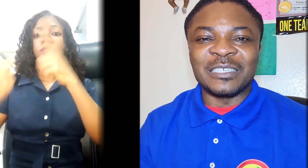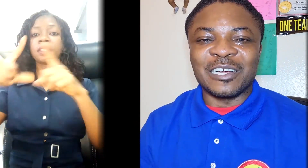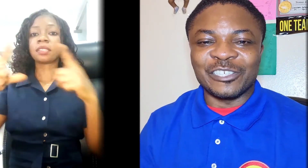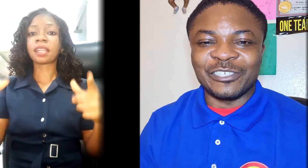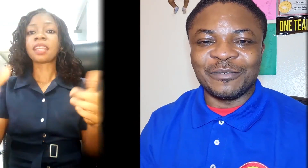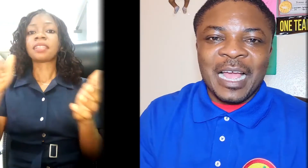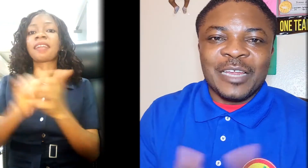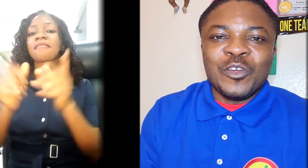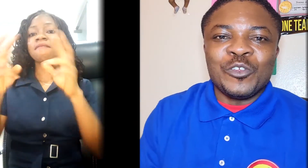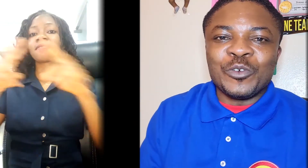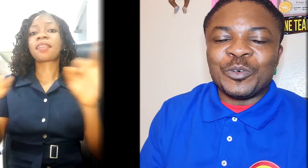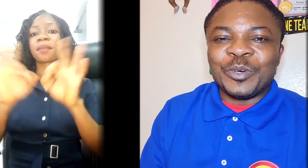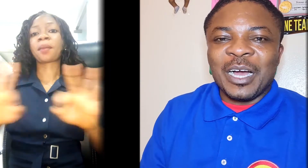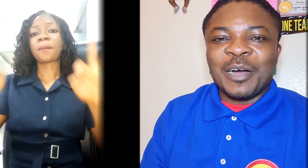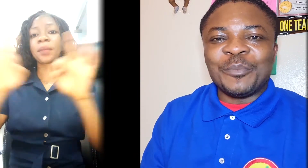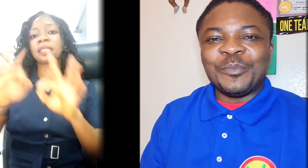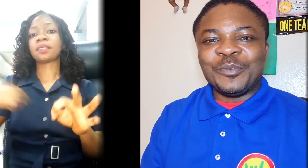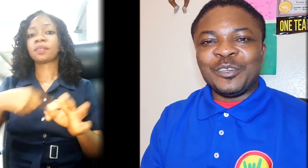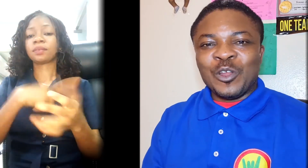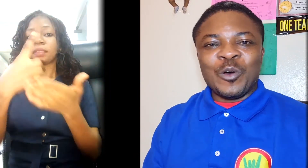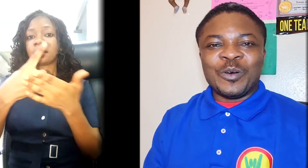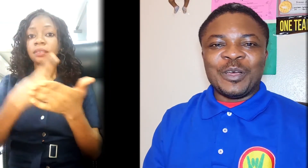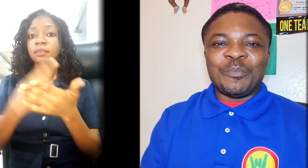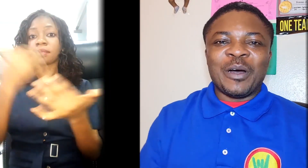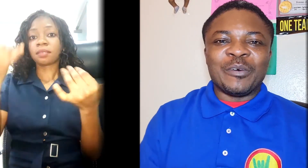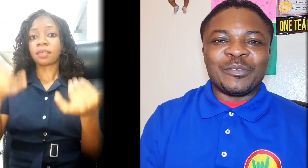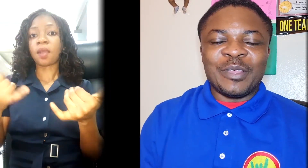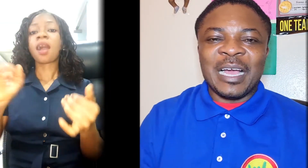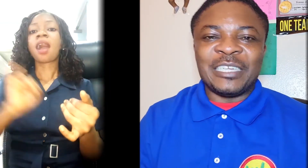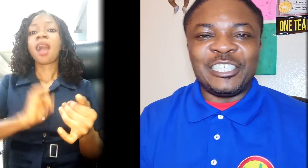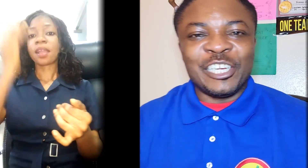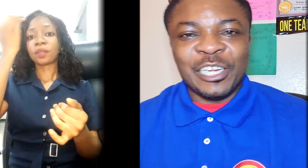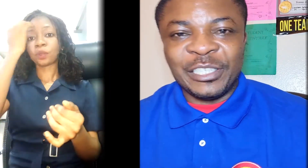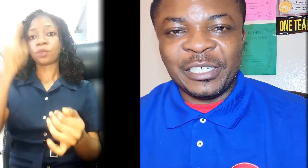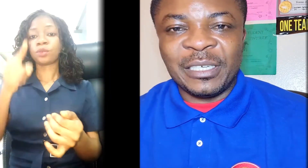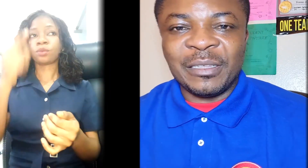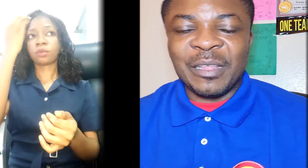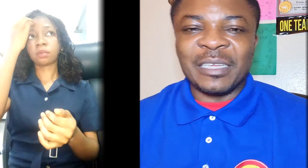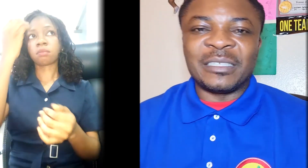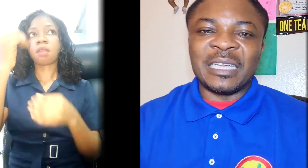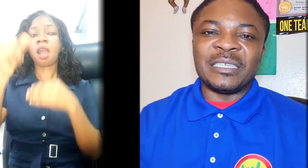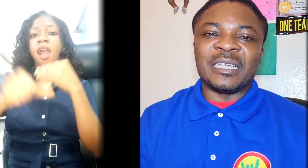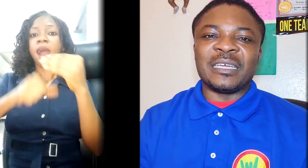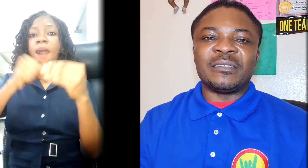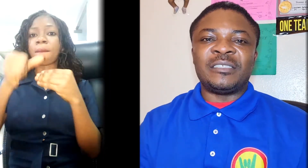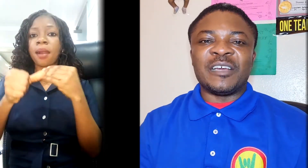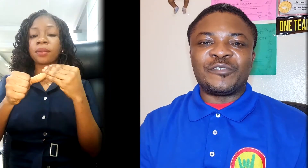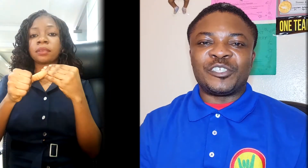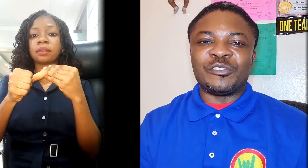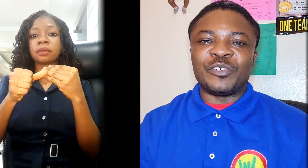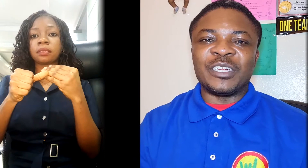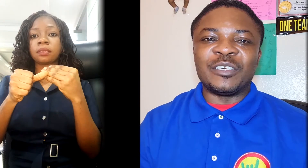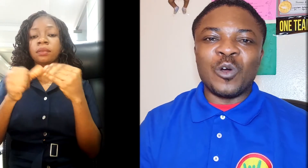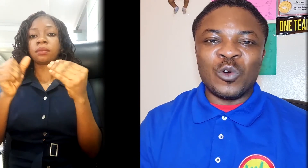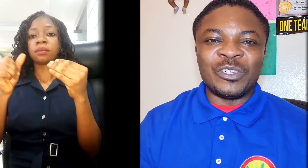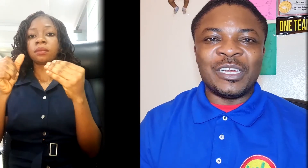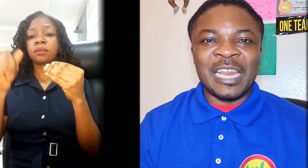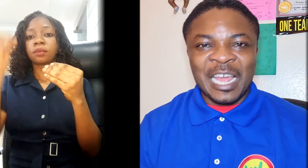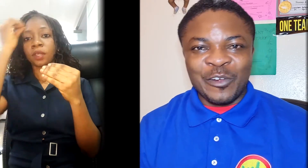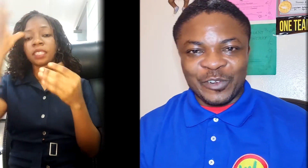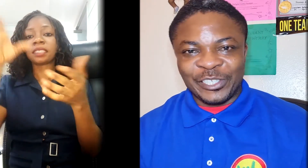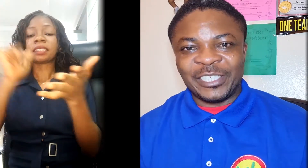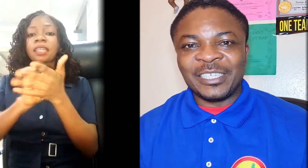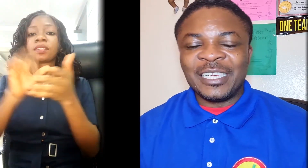our discussion. I know you know about the ideology that says that deaf children